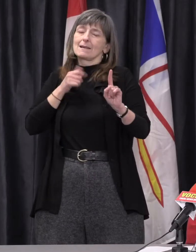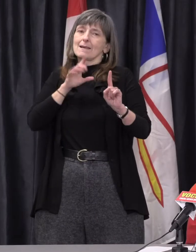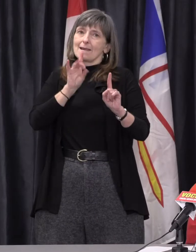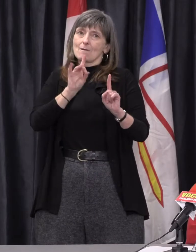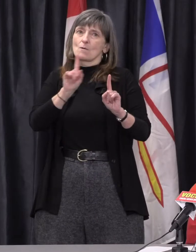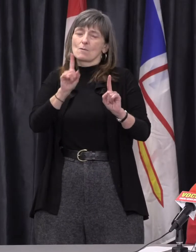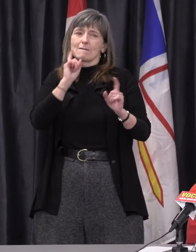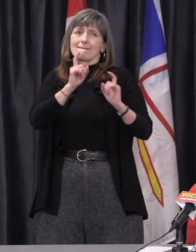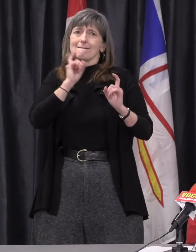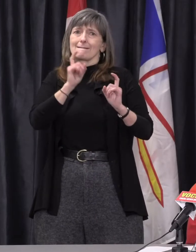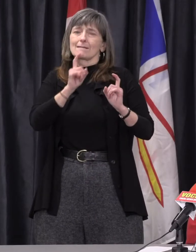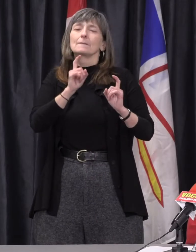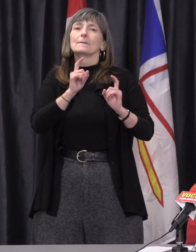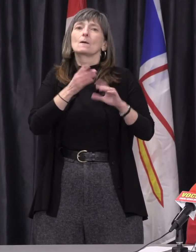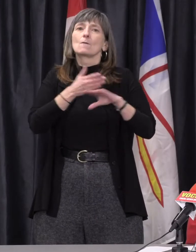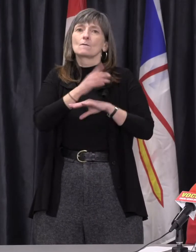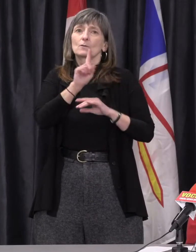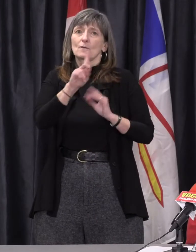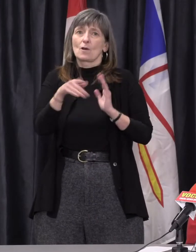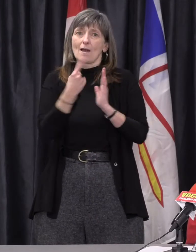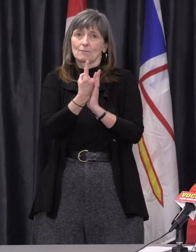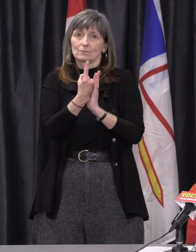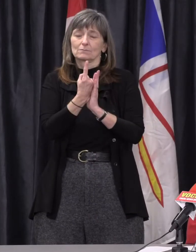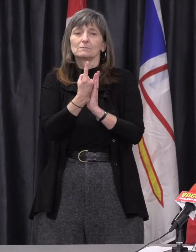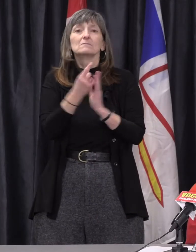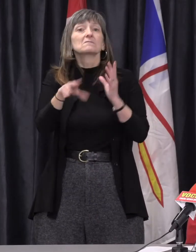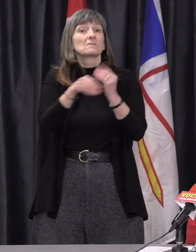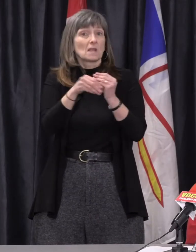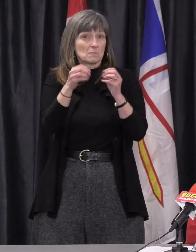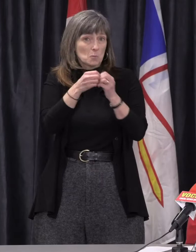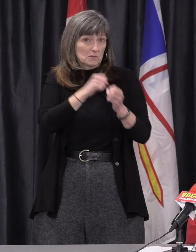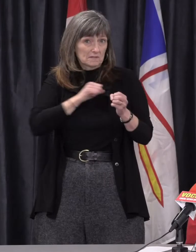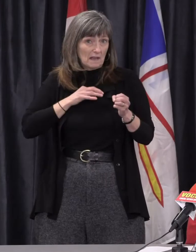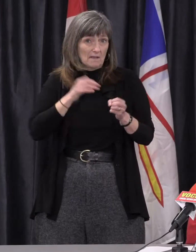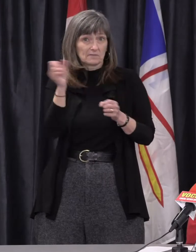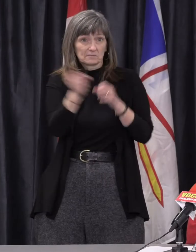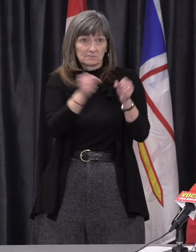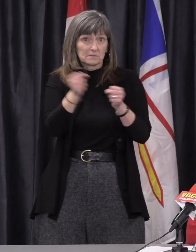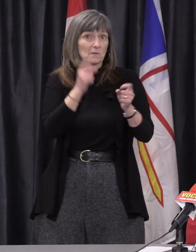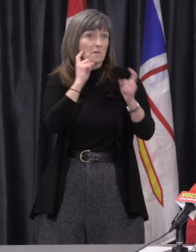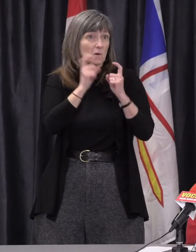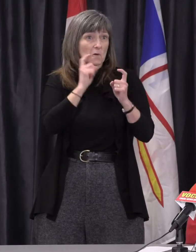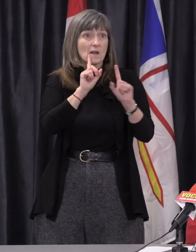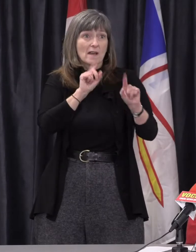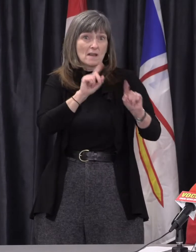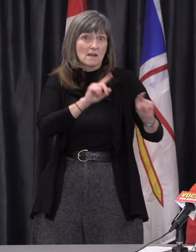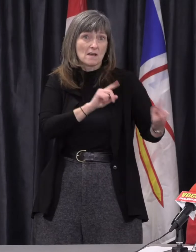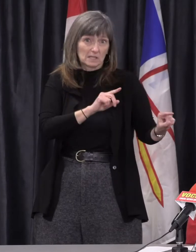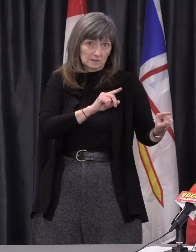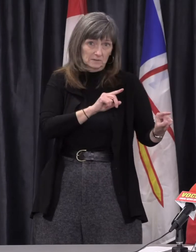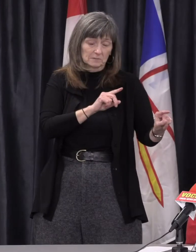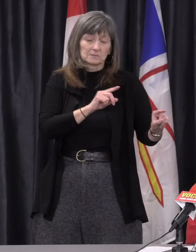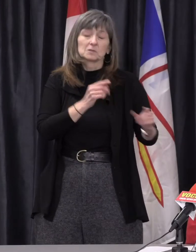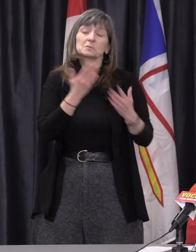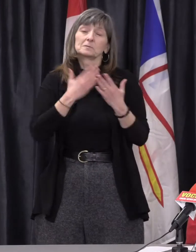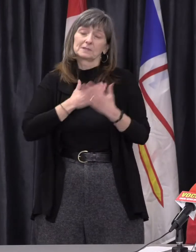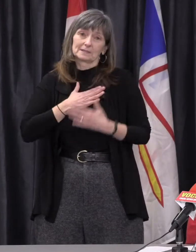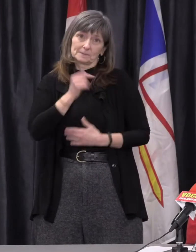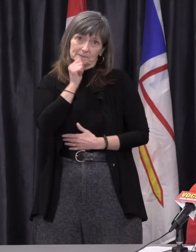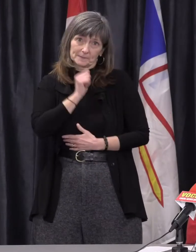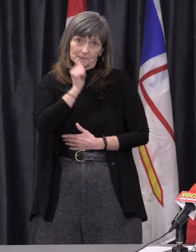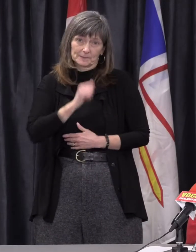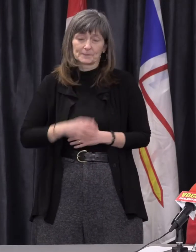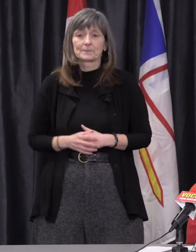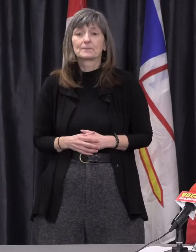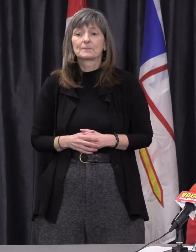to help alleviate the wait. We thank the public for their understanding in this unprecedented situation. If